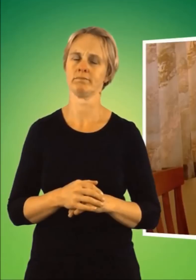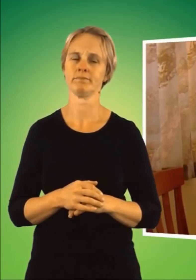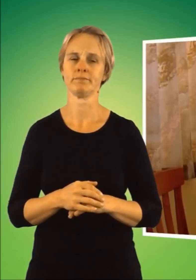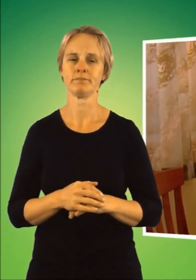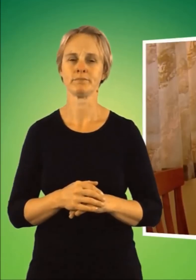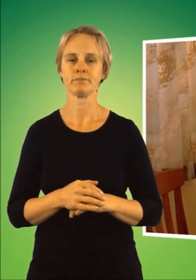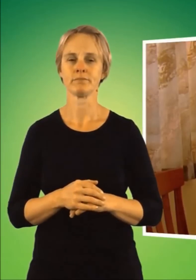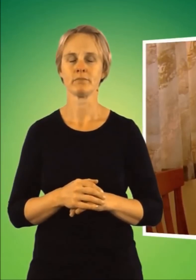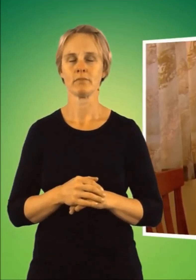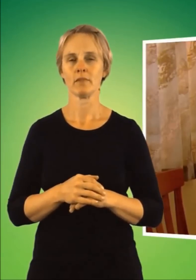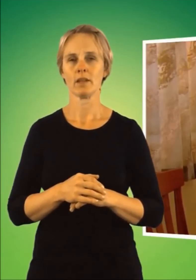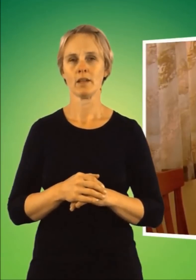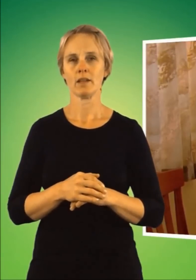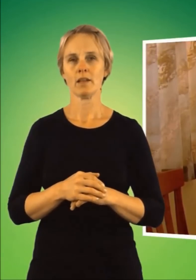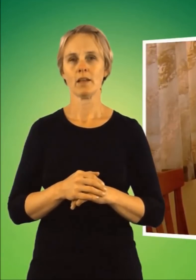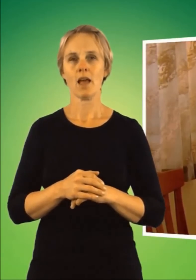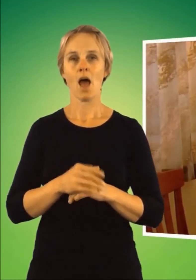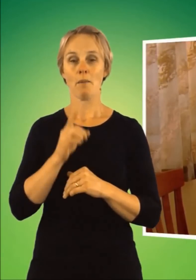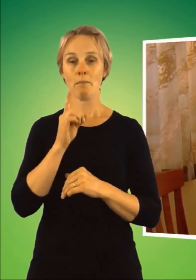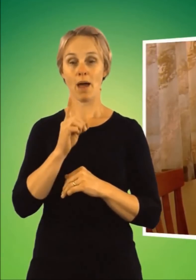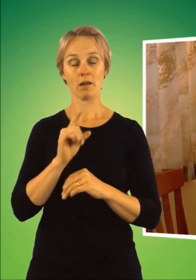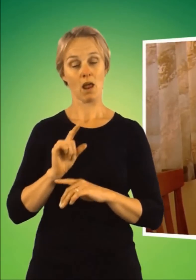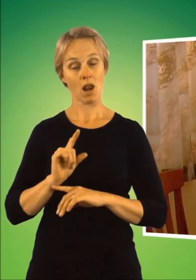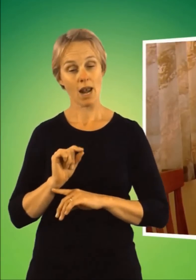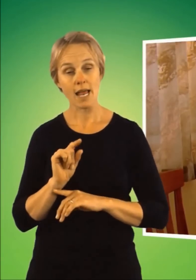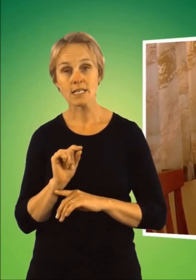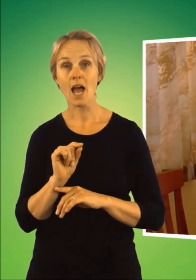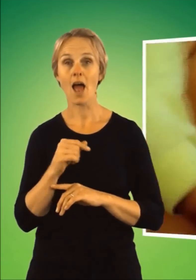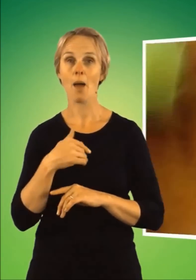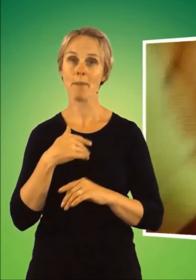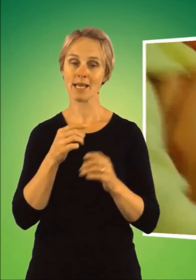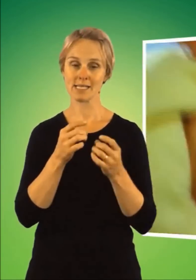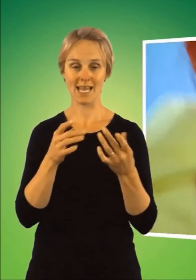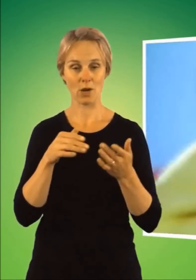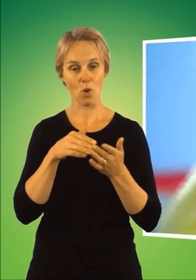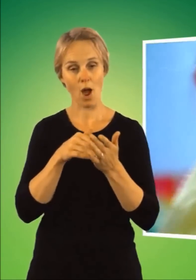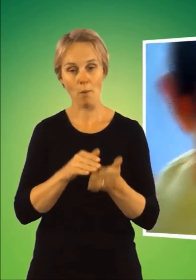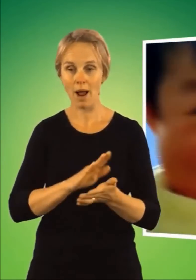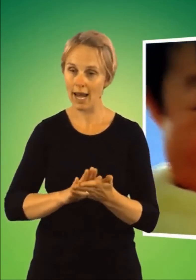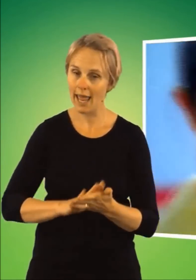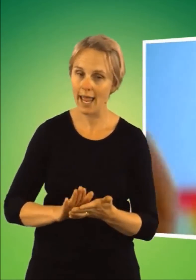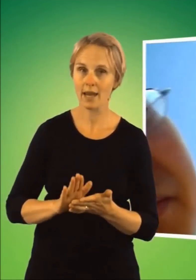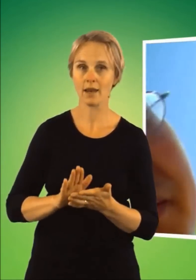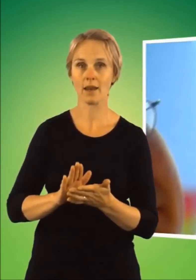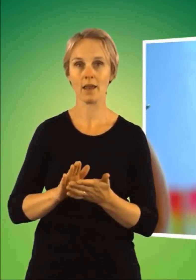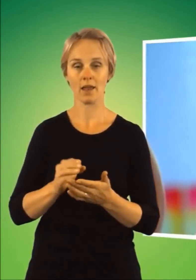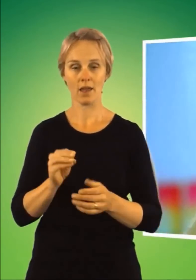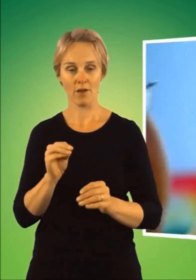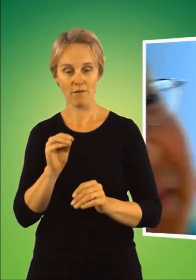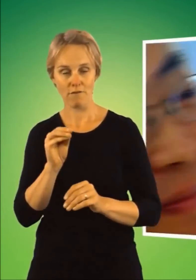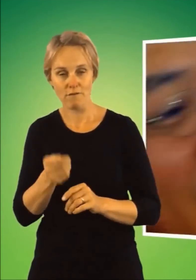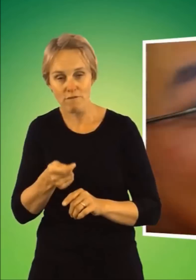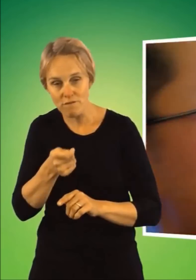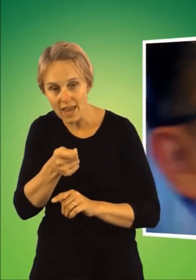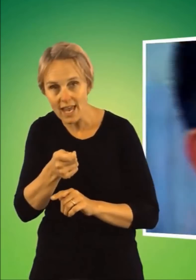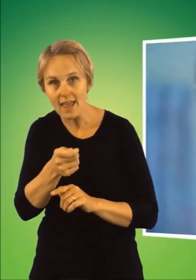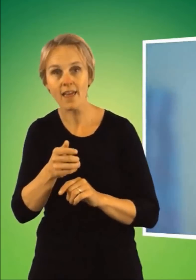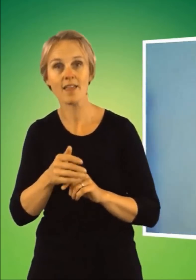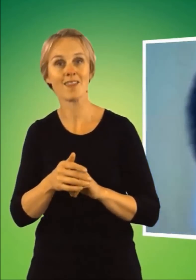that connected. And when I began to feed them and clean them, the more I look